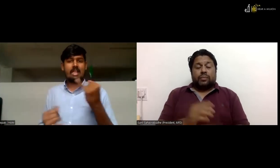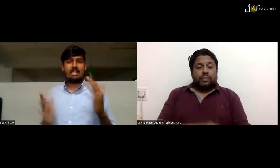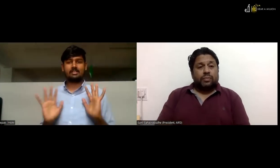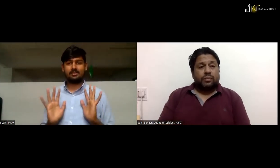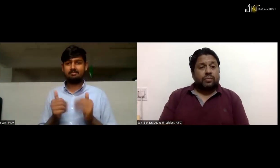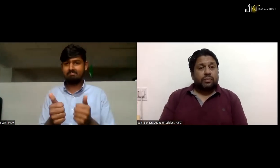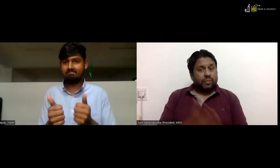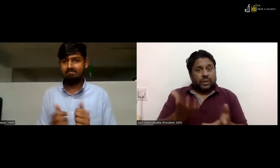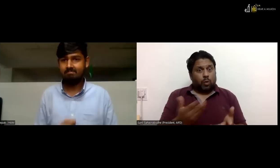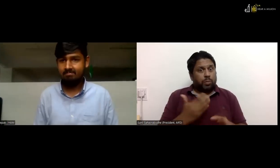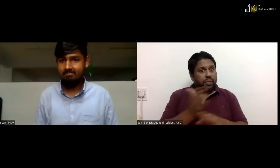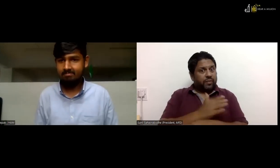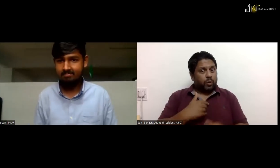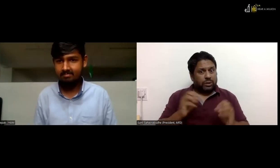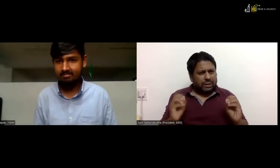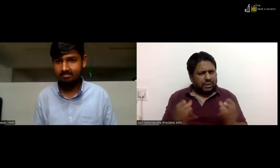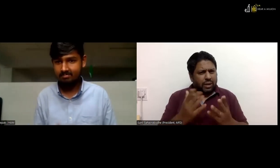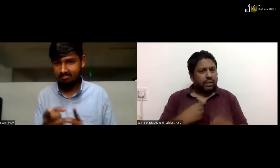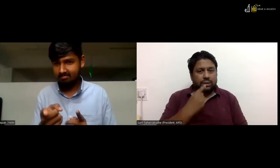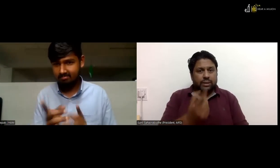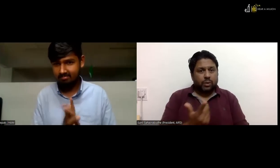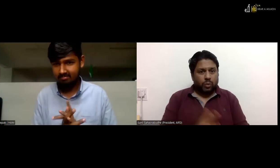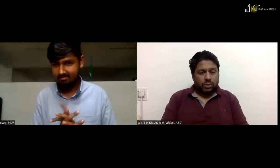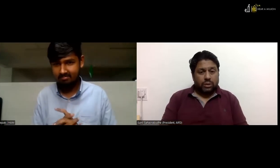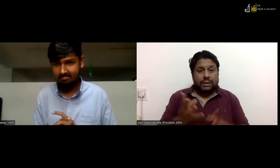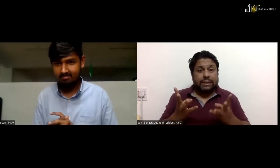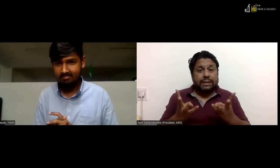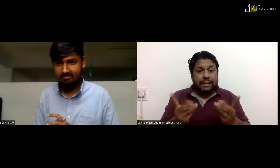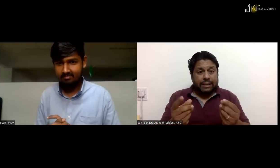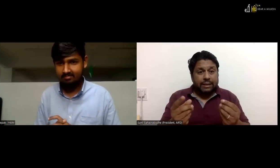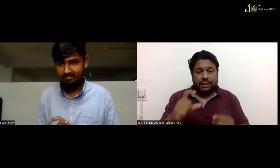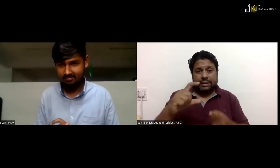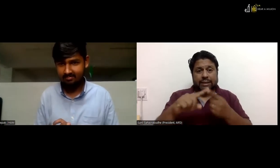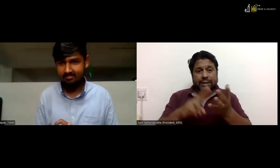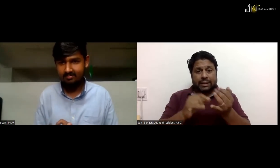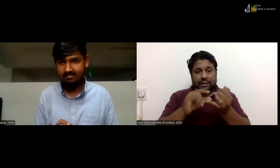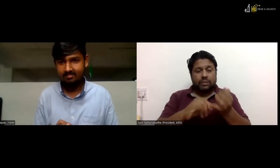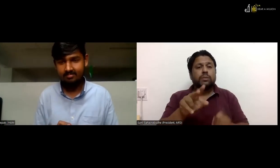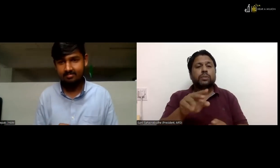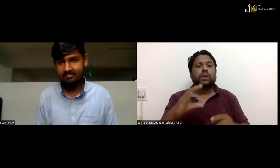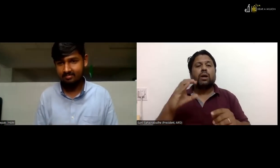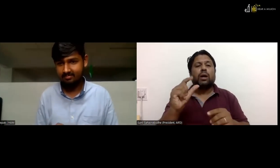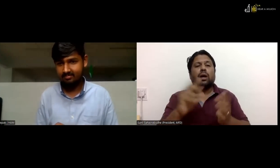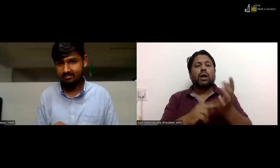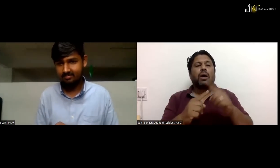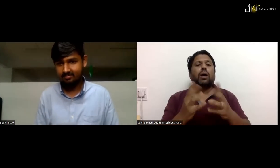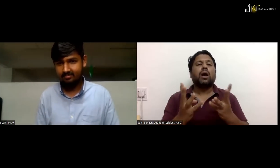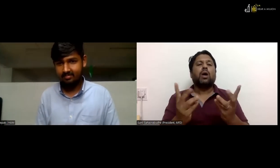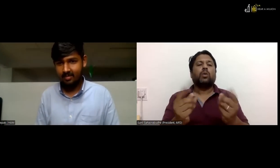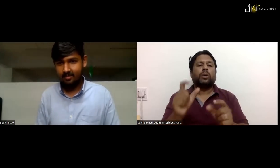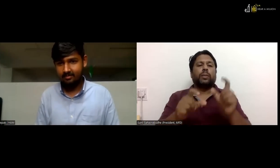language. Okay, so just share one word, and this will be the last. See, for the census, I will